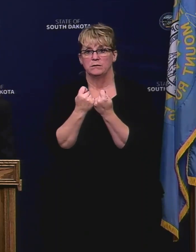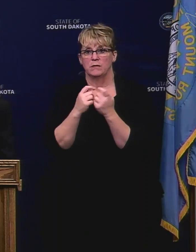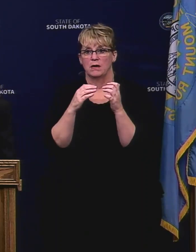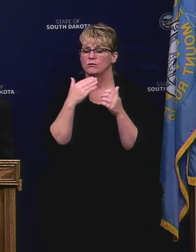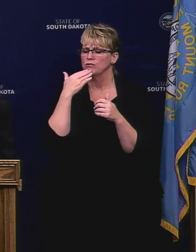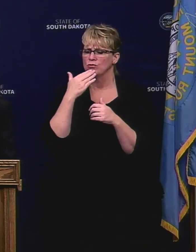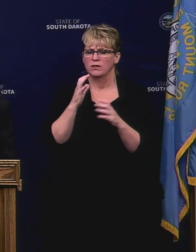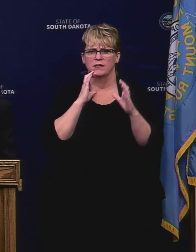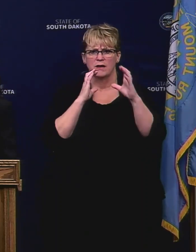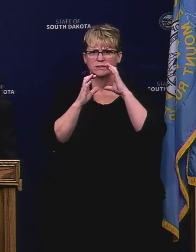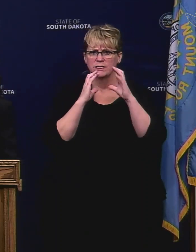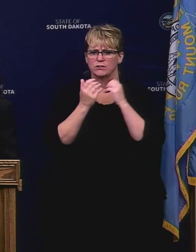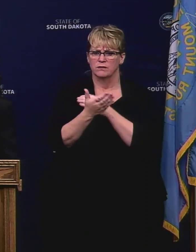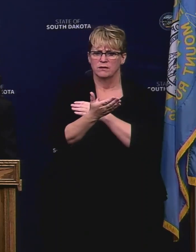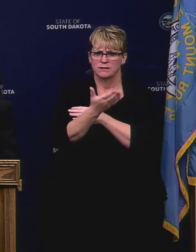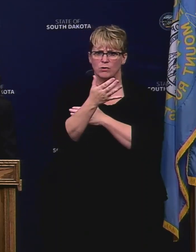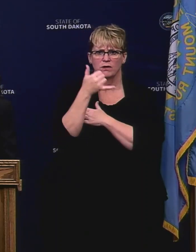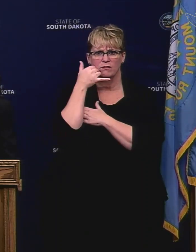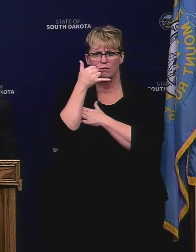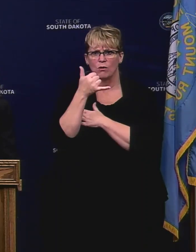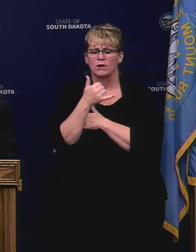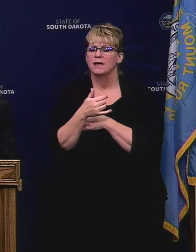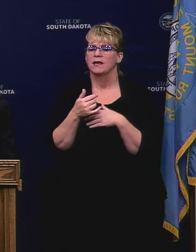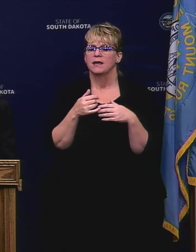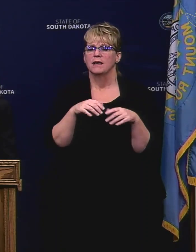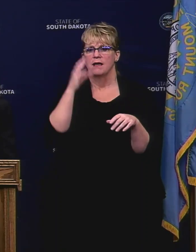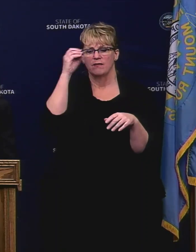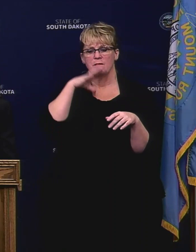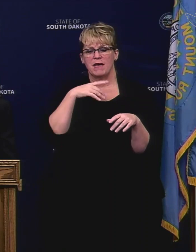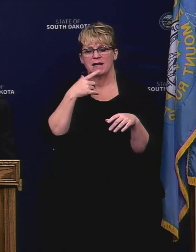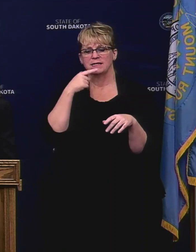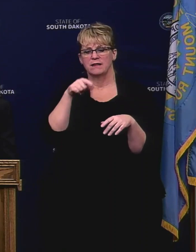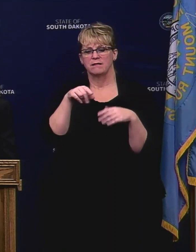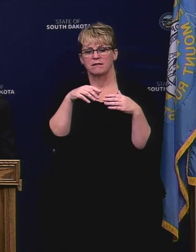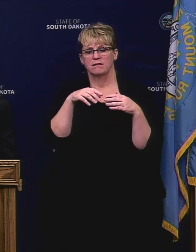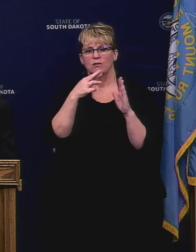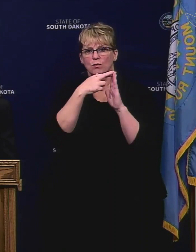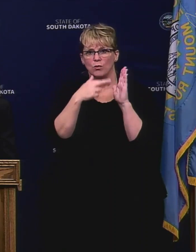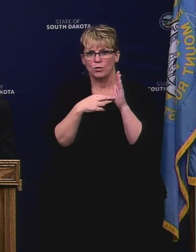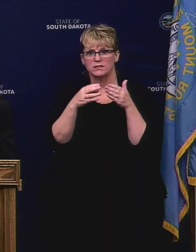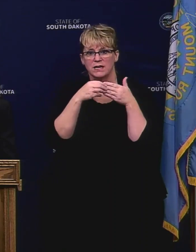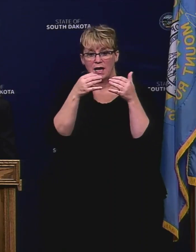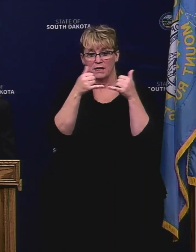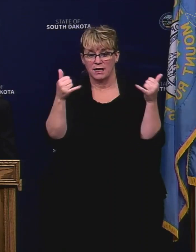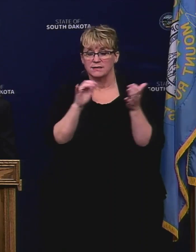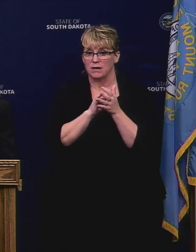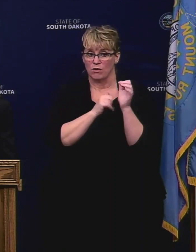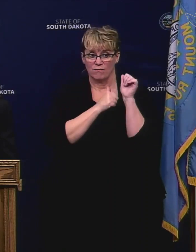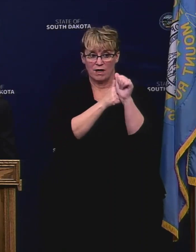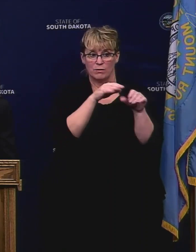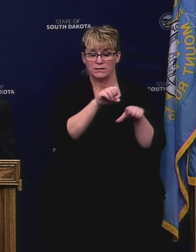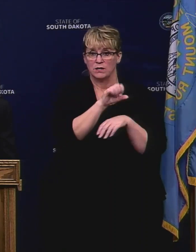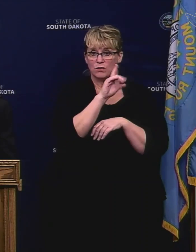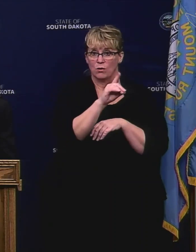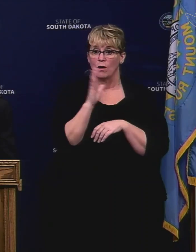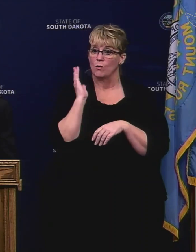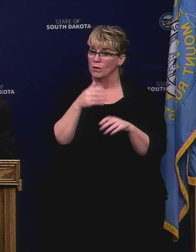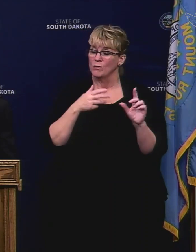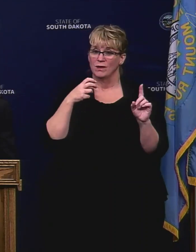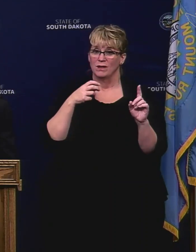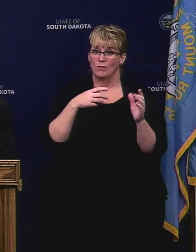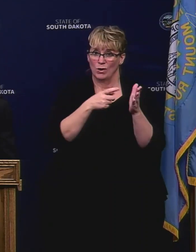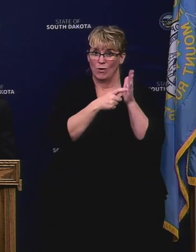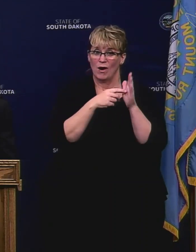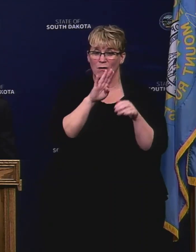So it was a great conversation, and he did reiterate the fact that the guidelines that were following in South Dakota will be required by the